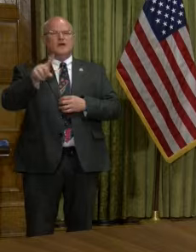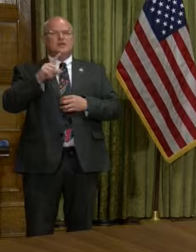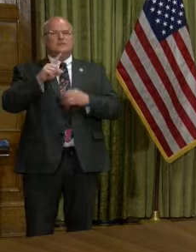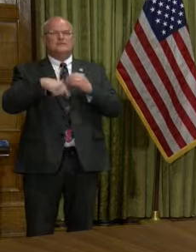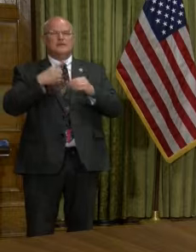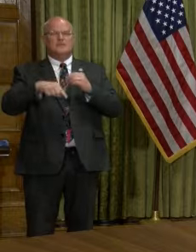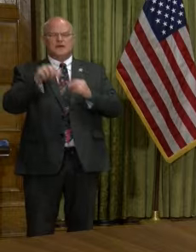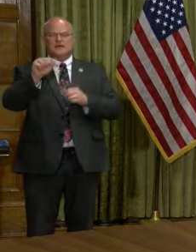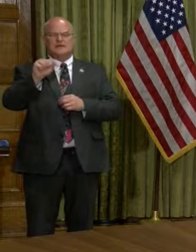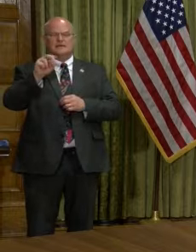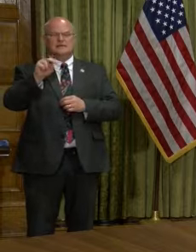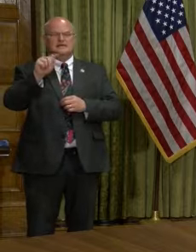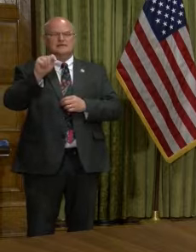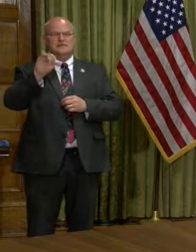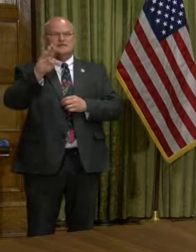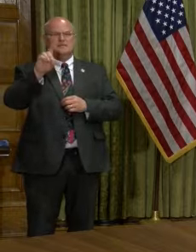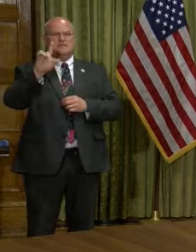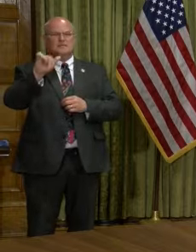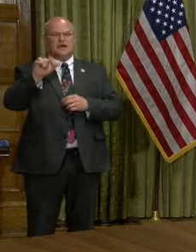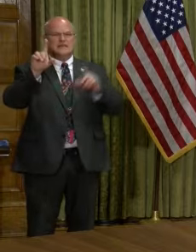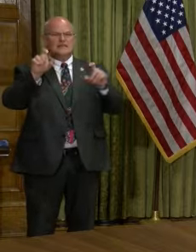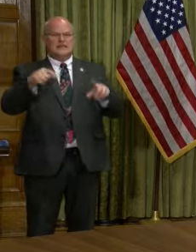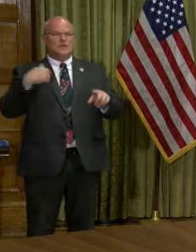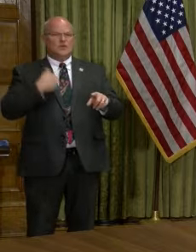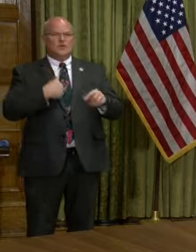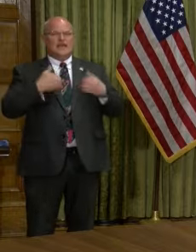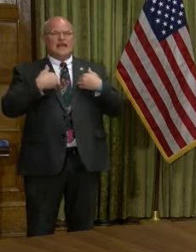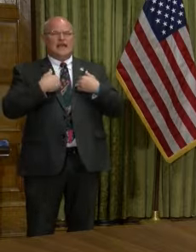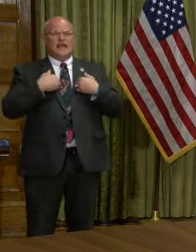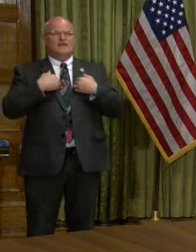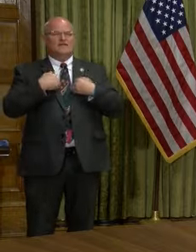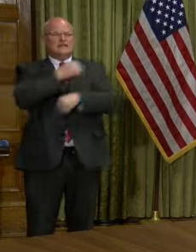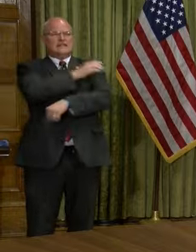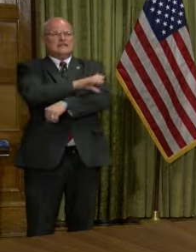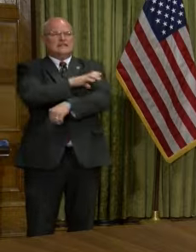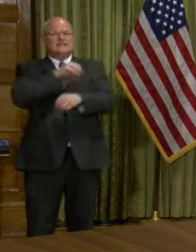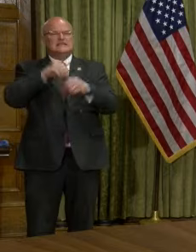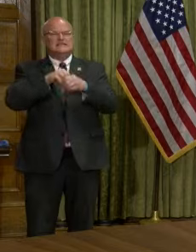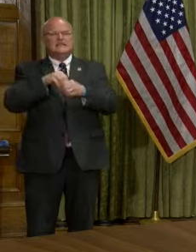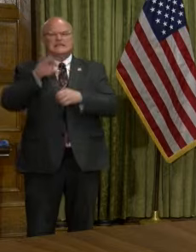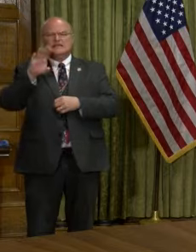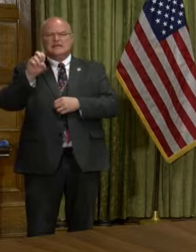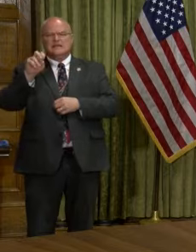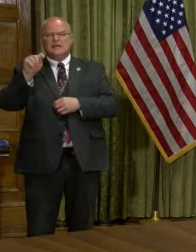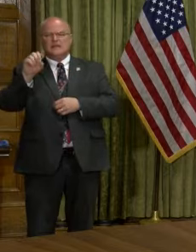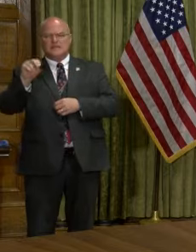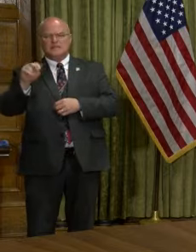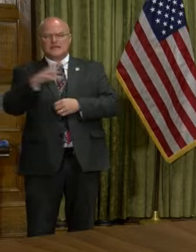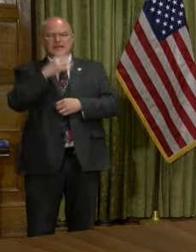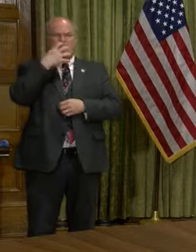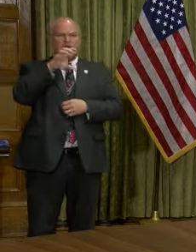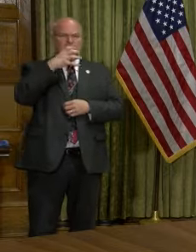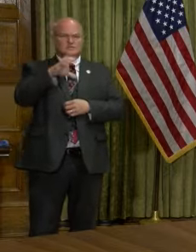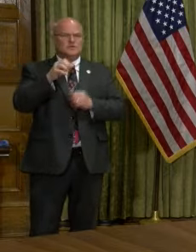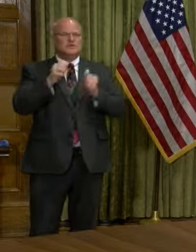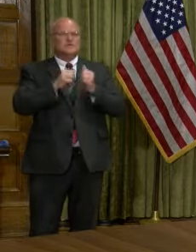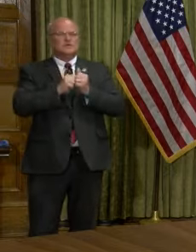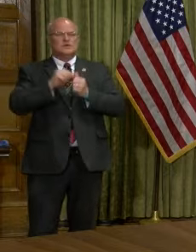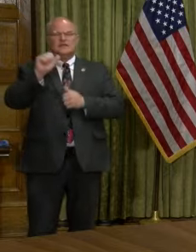regarding antibody testing. We have clinics in Benton and Hot Springs that are currently doing antibody testing with